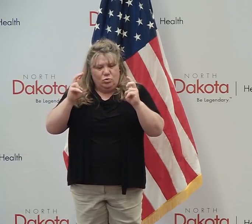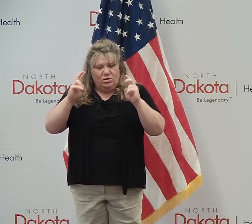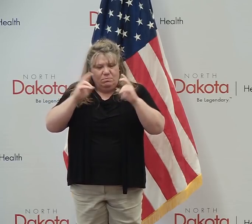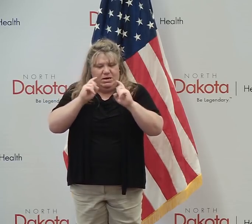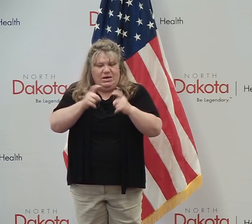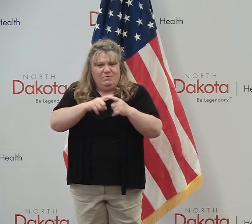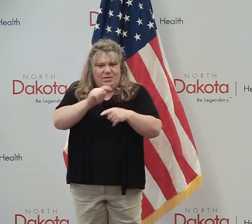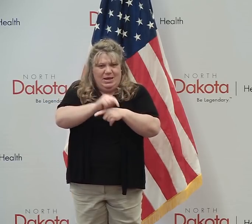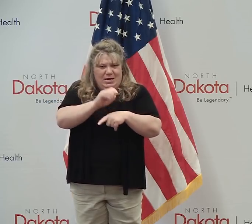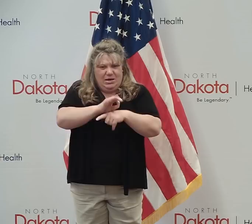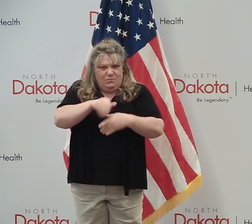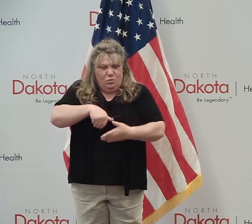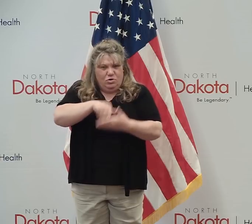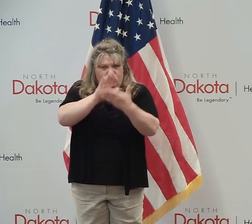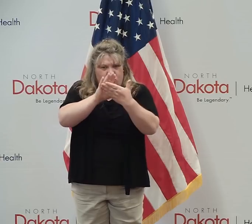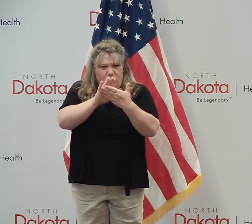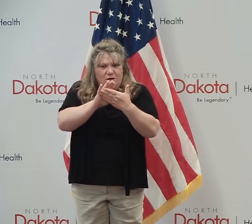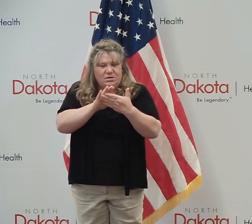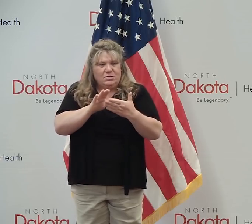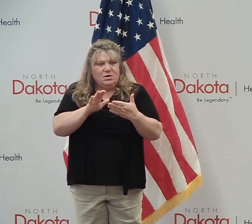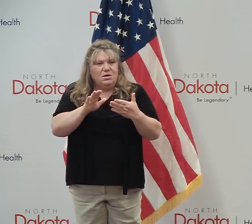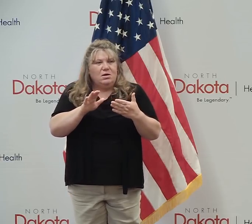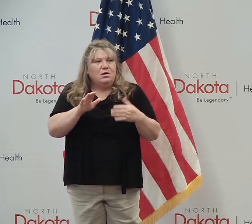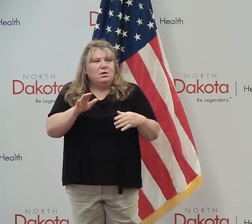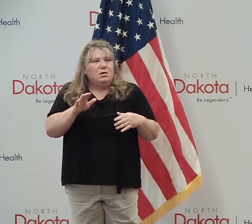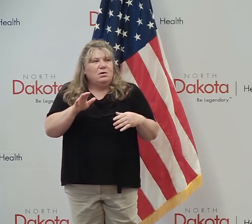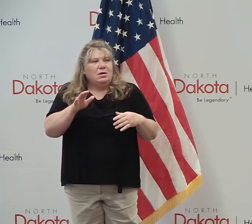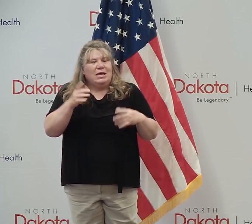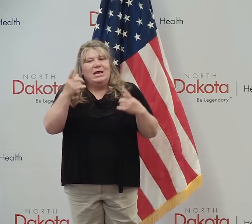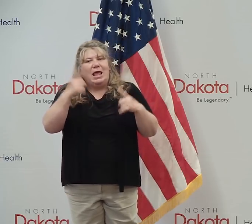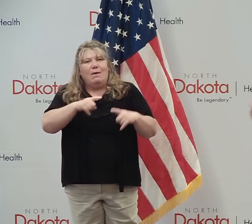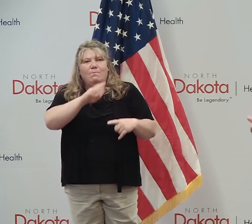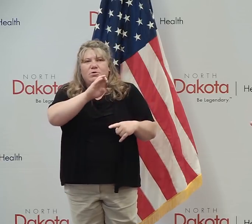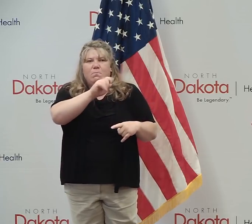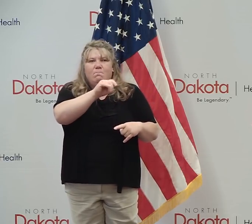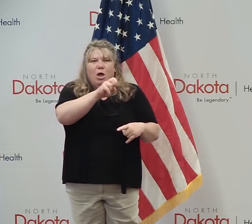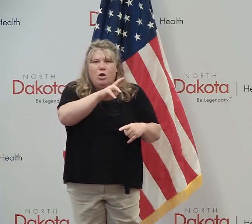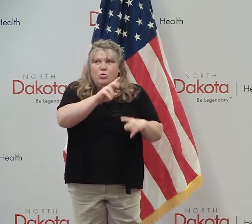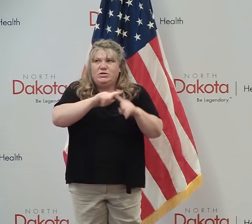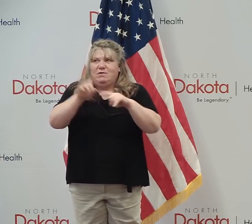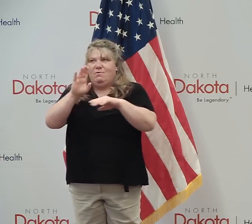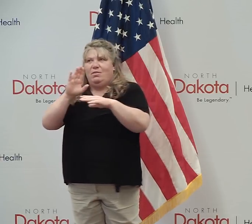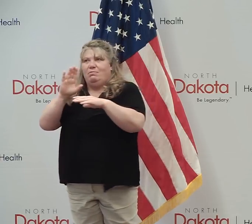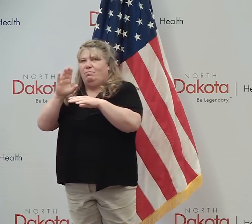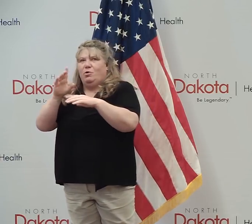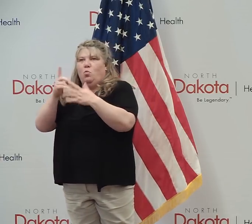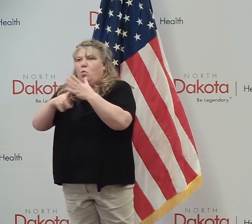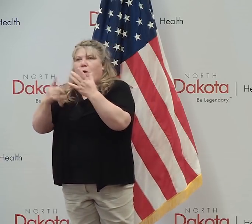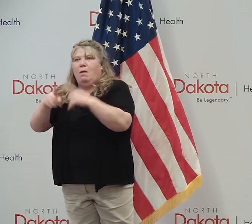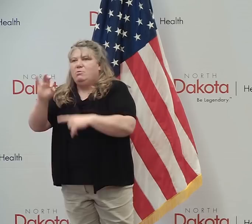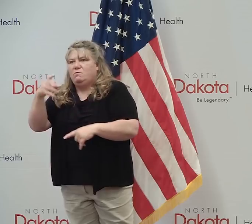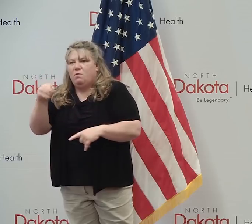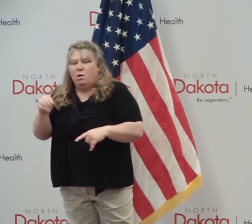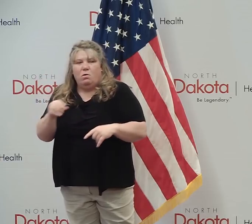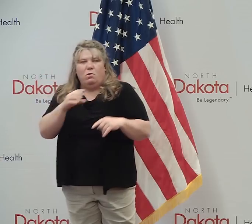and within groups of campuses of similar type. What happens in Bottineau is going to be very different than what happens in Fargo. And so,